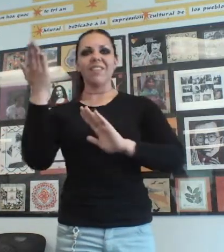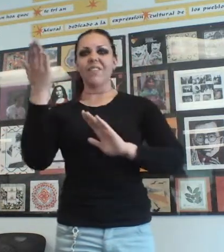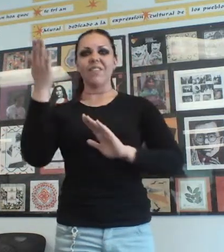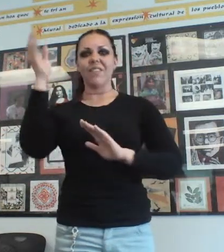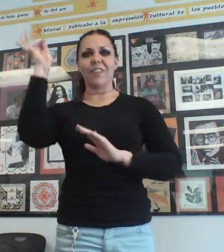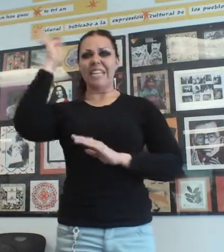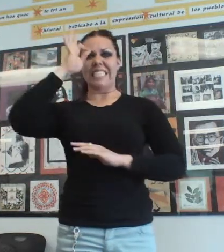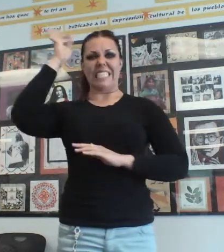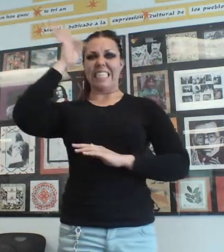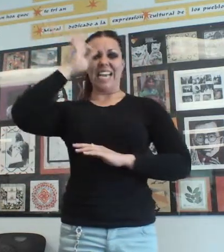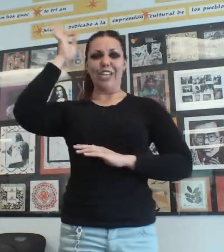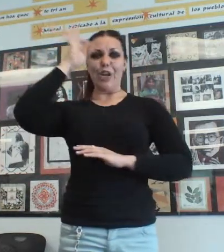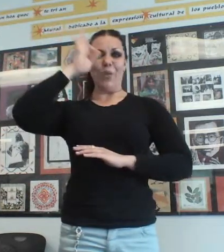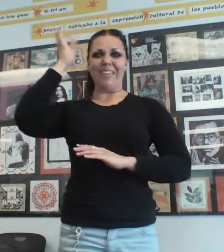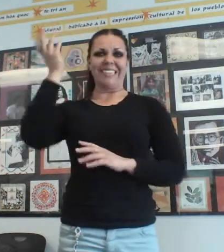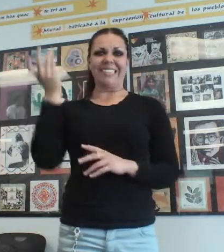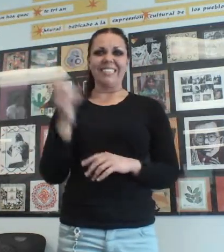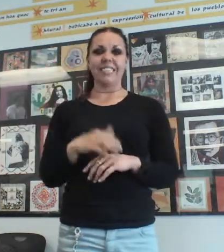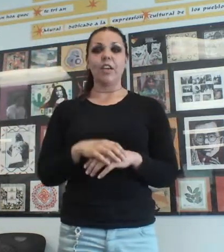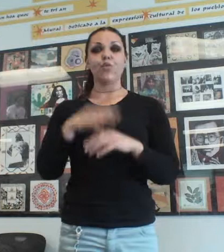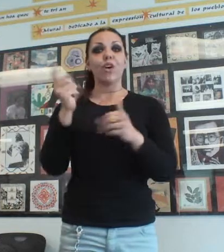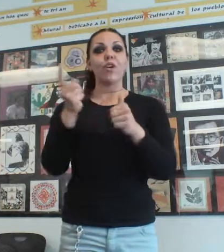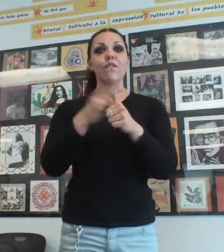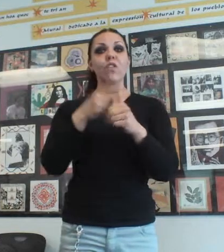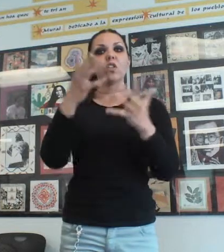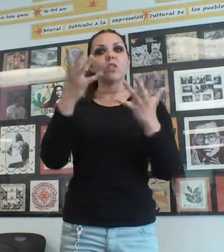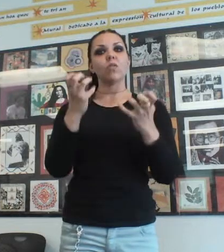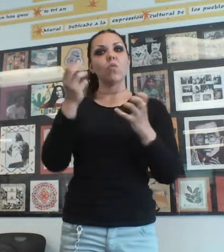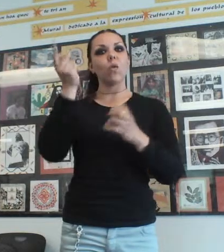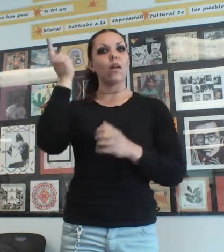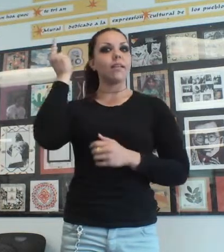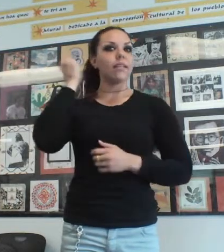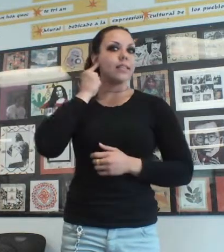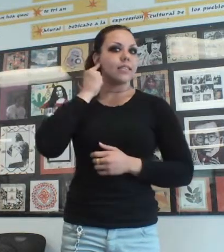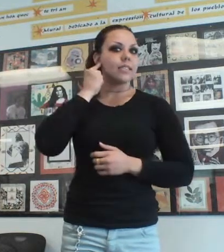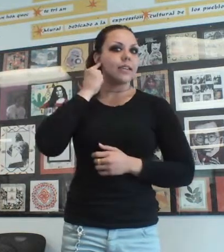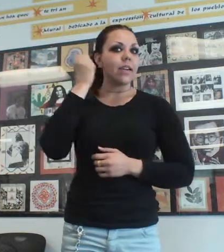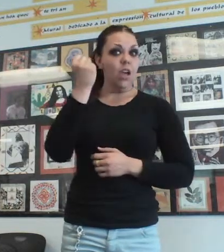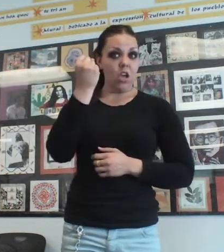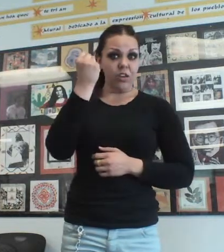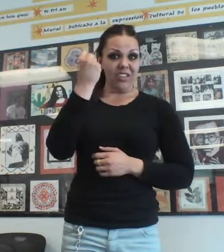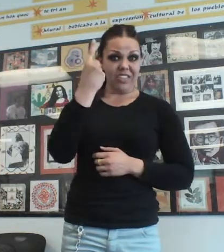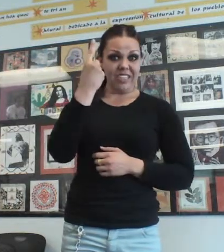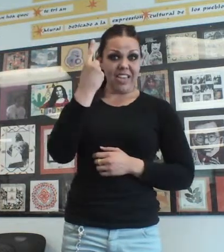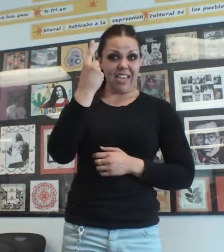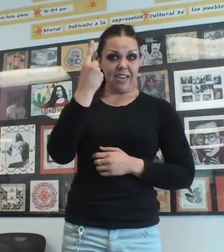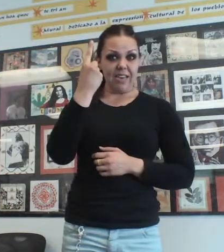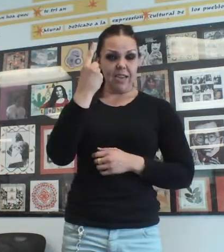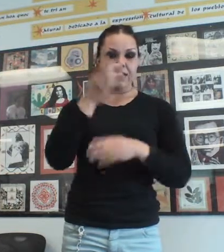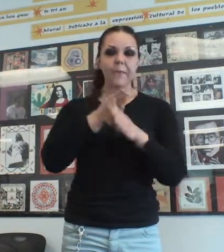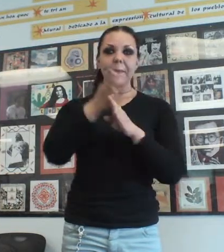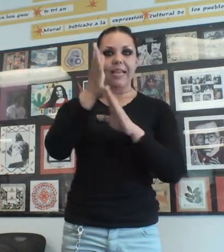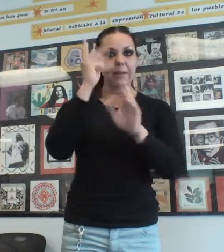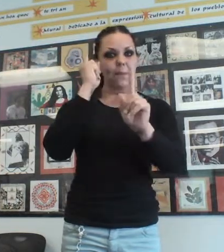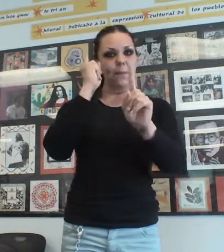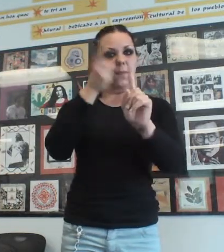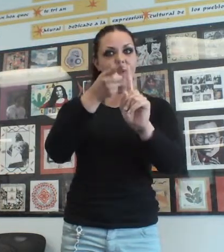we always want to first listen and ascertain what's the main point of this utterance, of